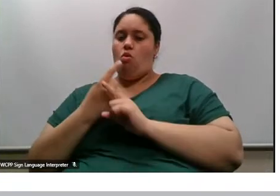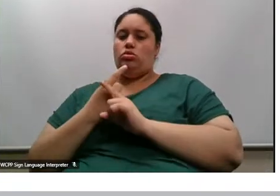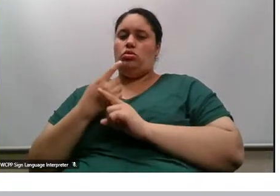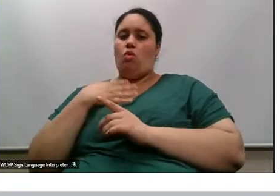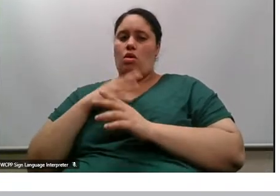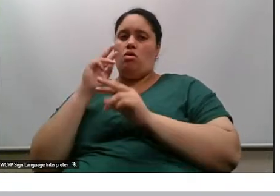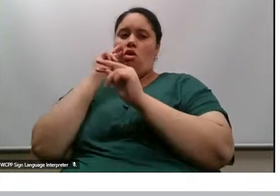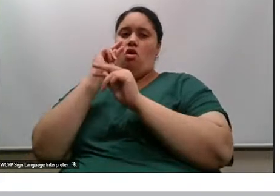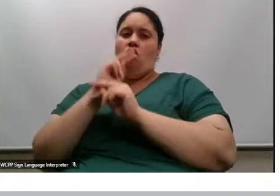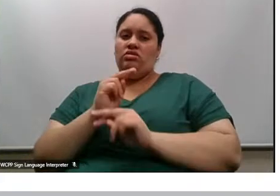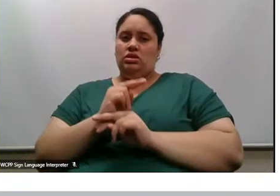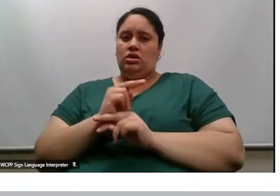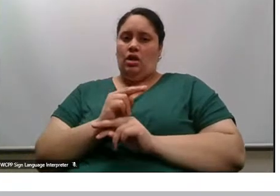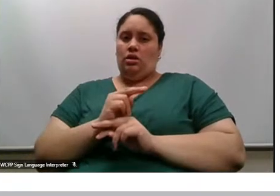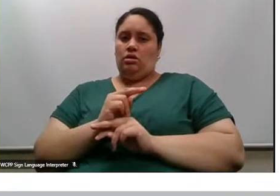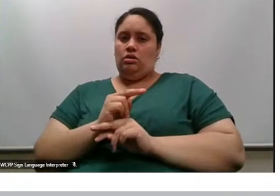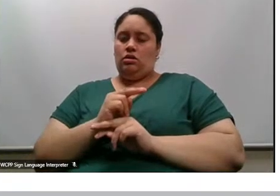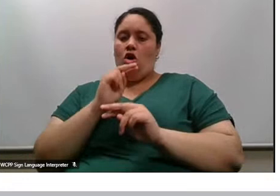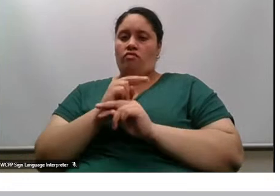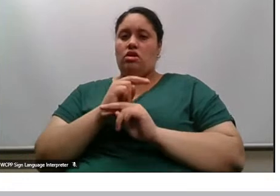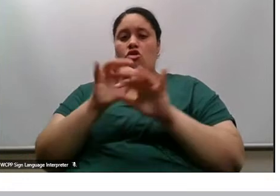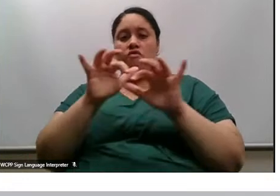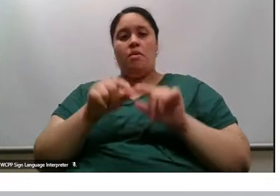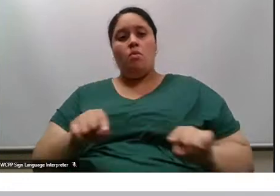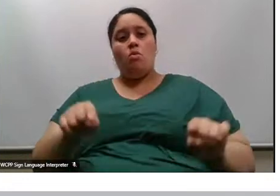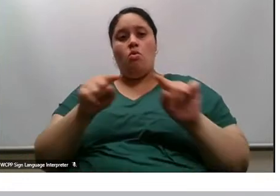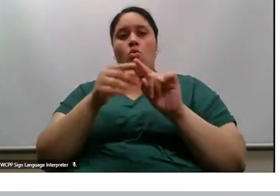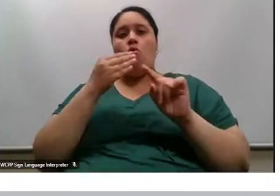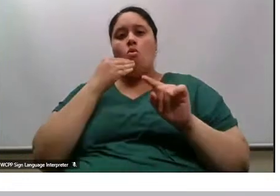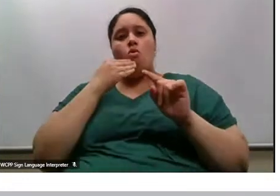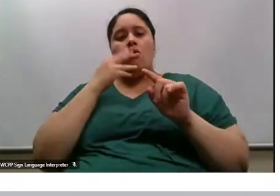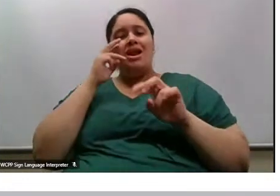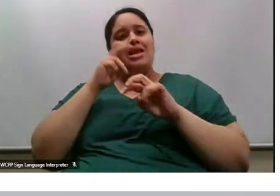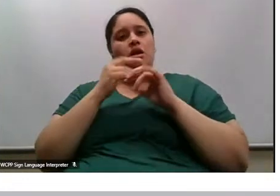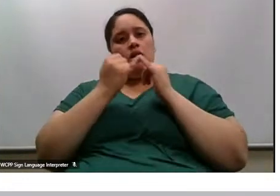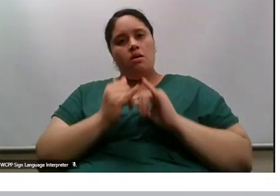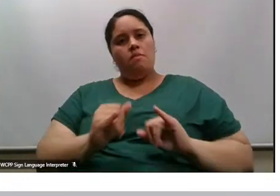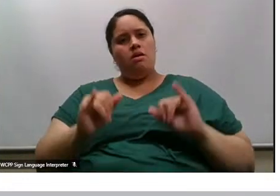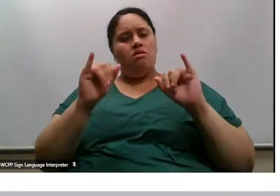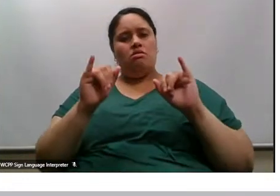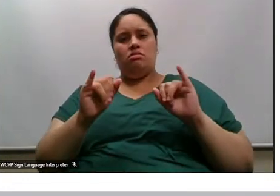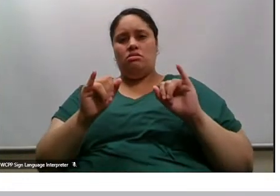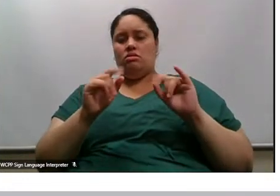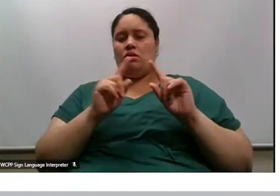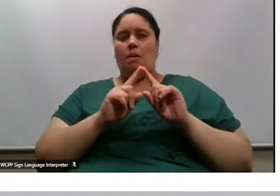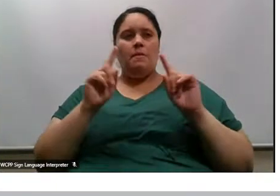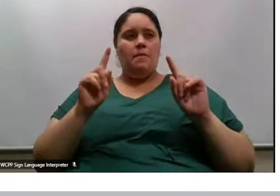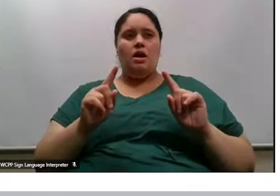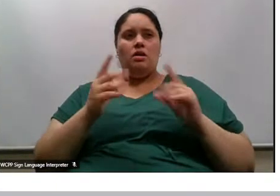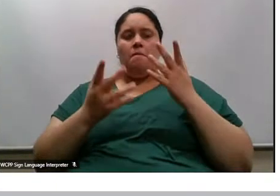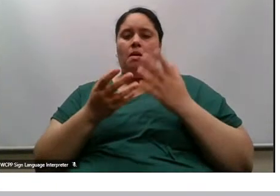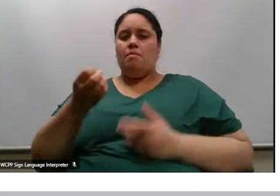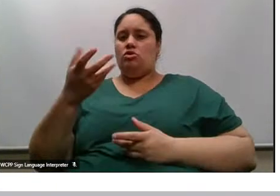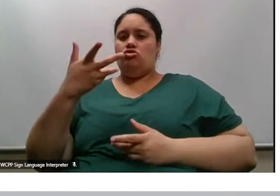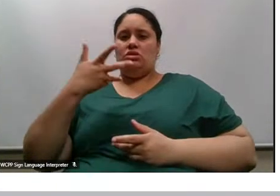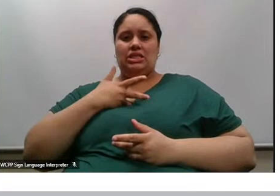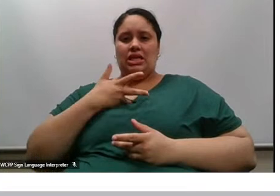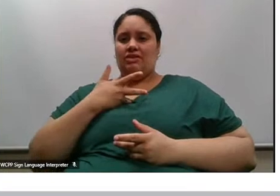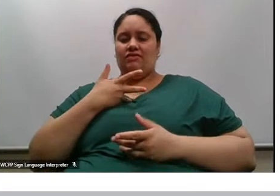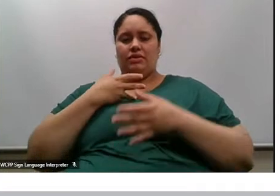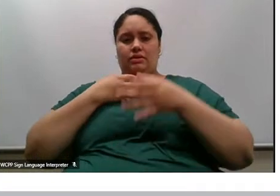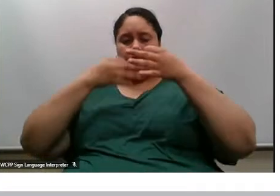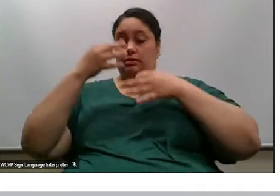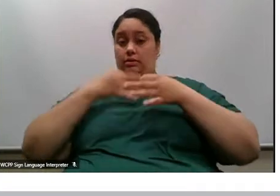oversight over people with a fair amount of independence. So perhaps if you could just explain that